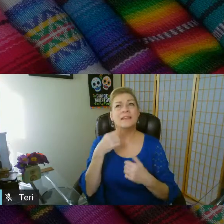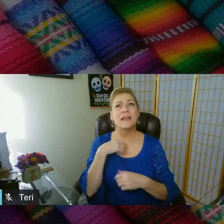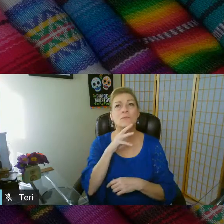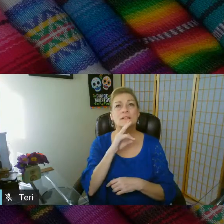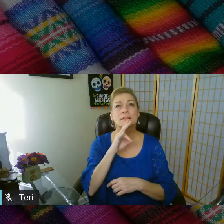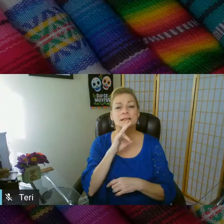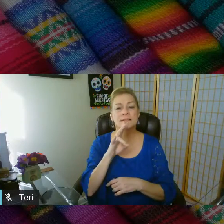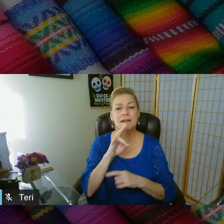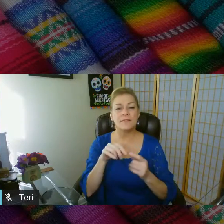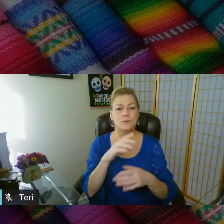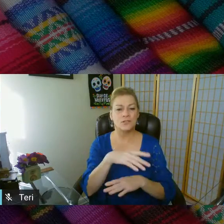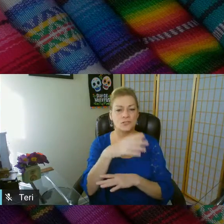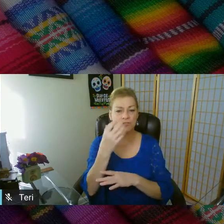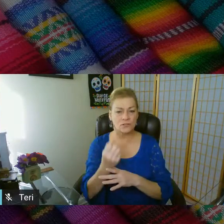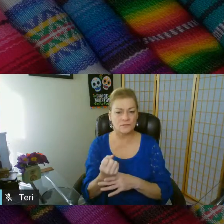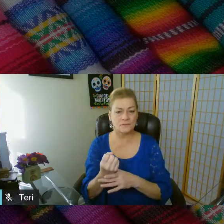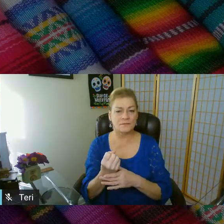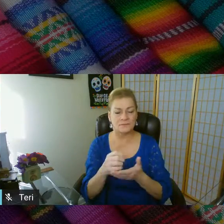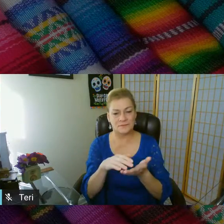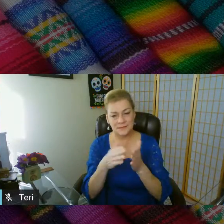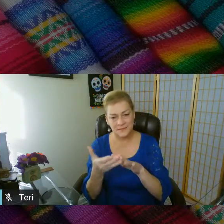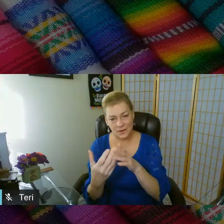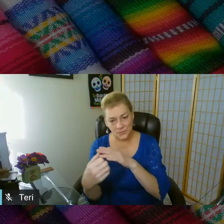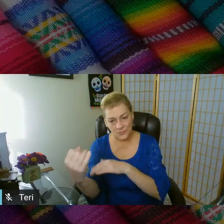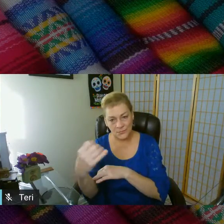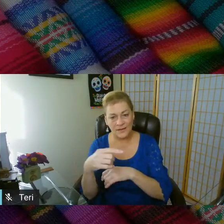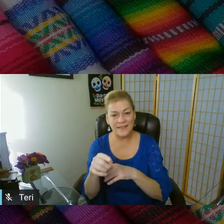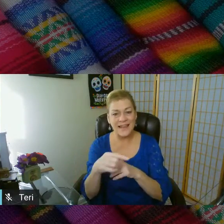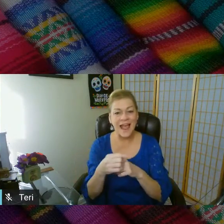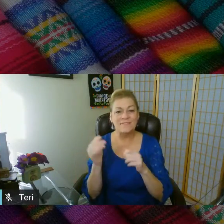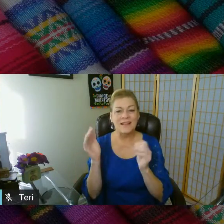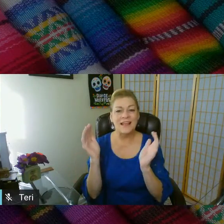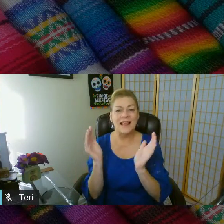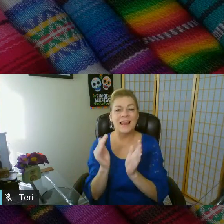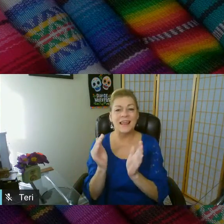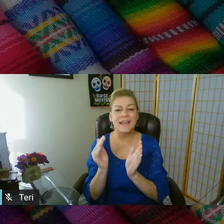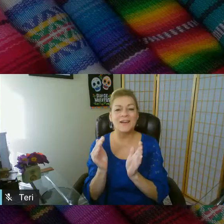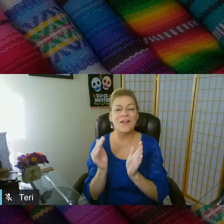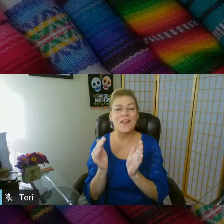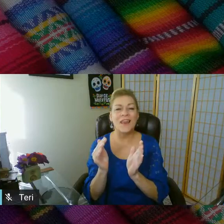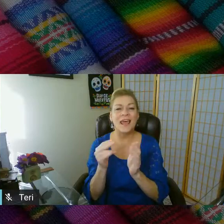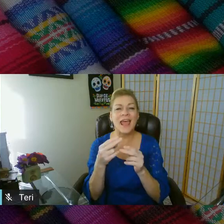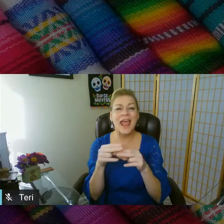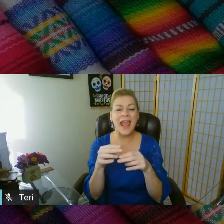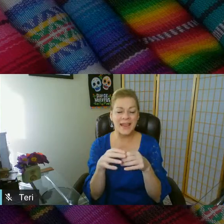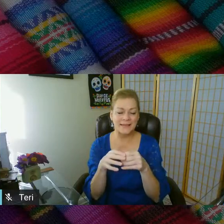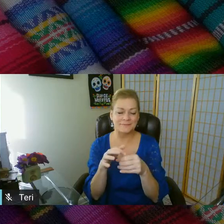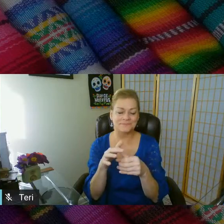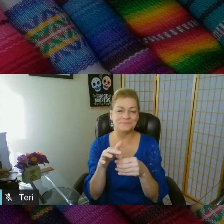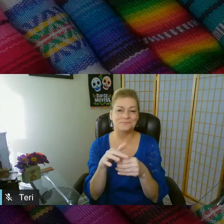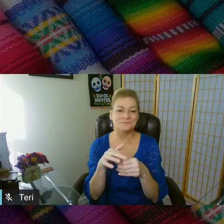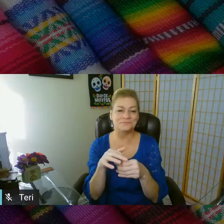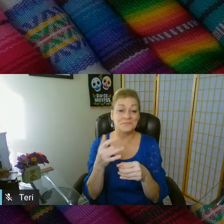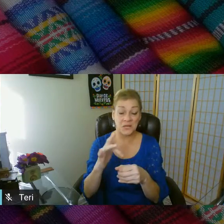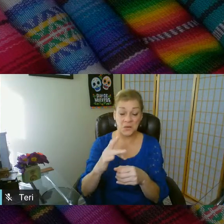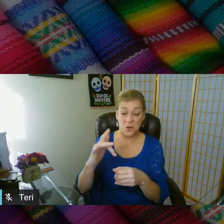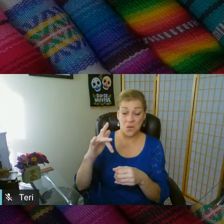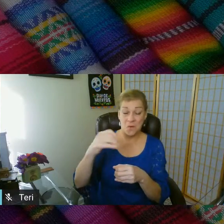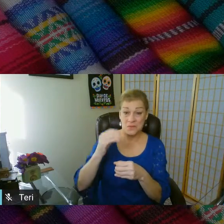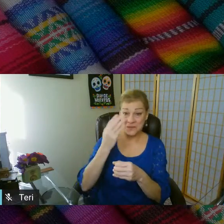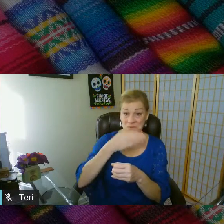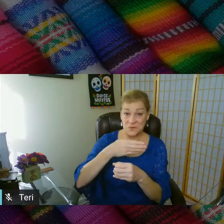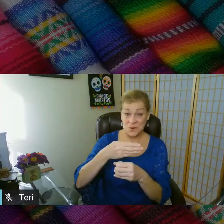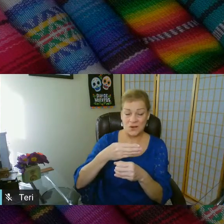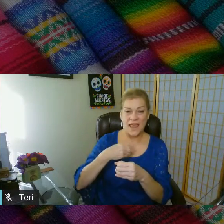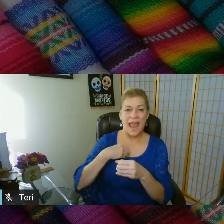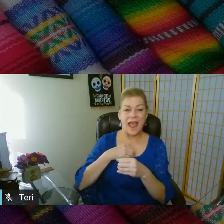her transition. And so I got this rosary, which actually comes in a little plastic glow-in-the-dark egg, which is over on this side. And so I still